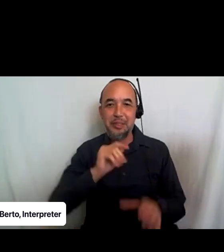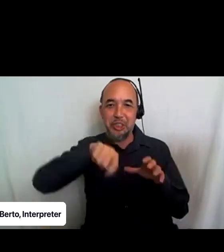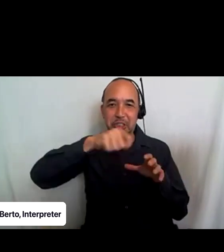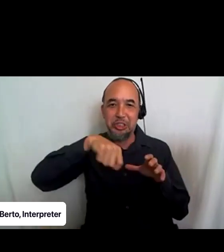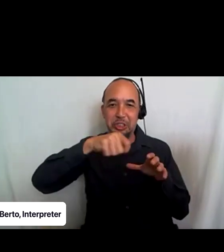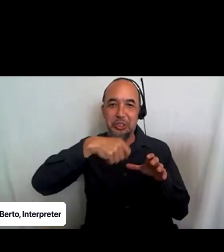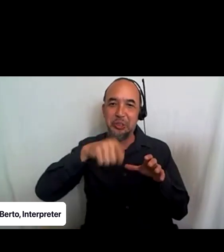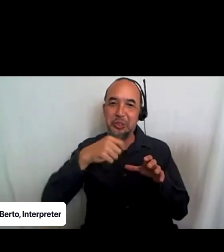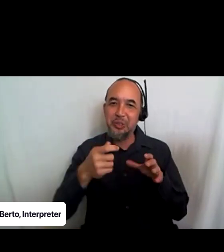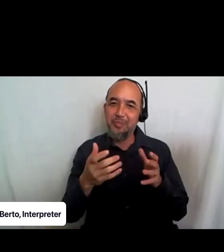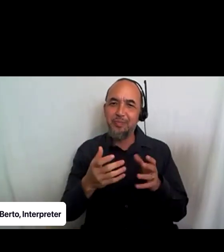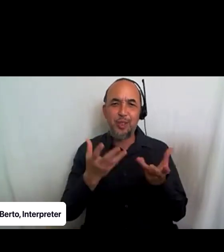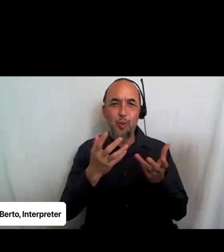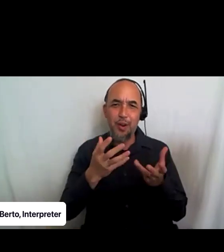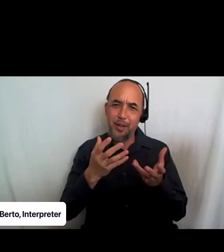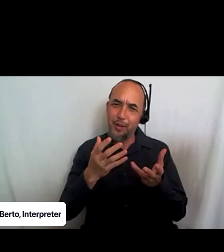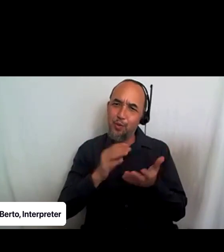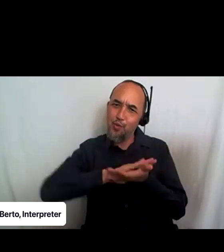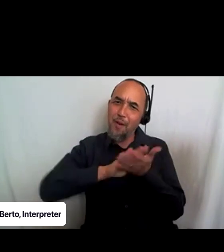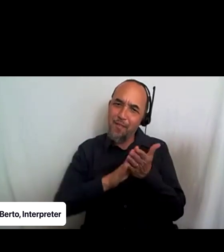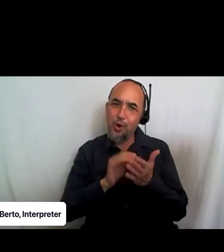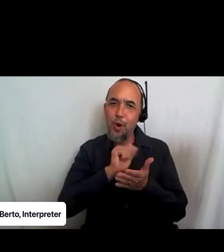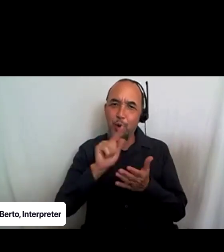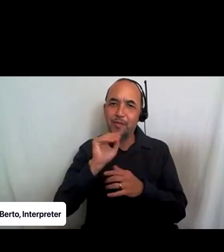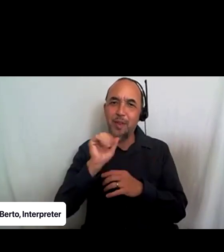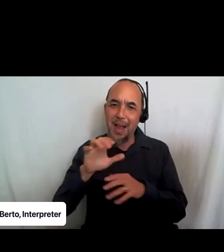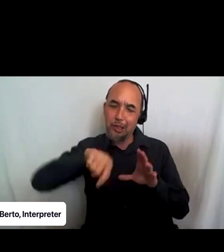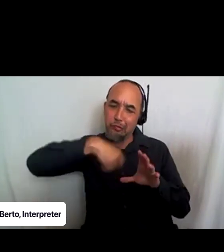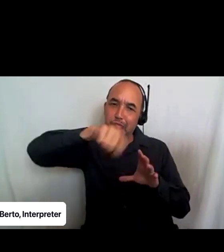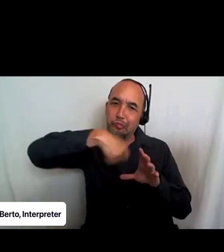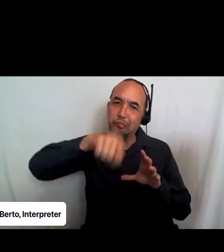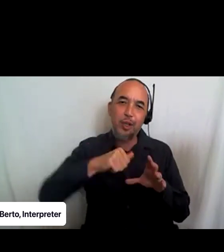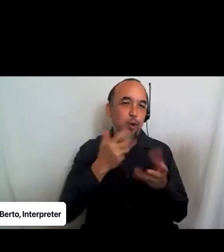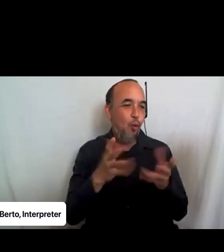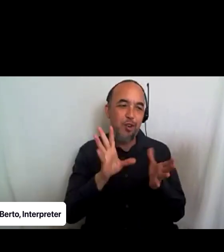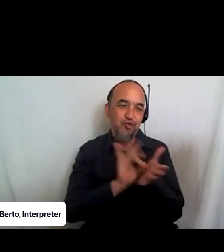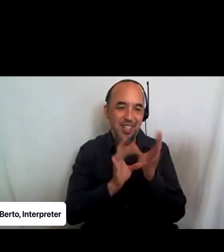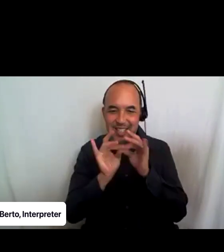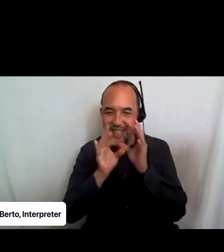just so it's all coated with the olive oil and it doesn't all stick together. Okay,